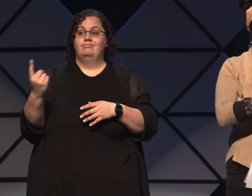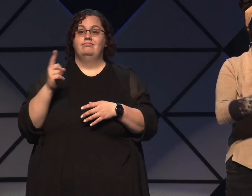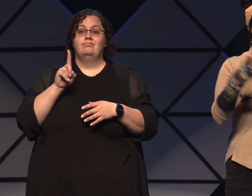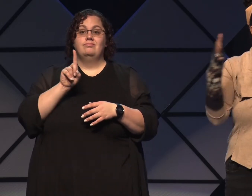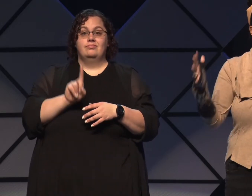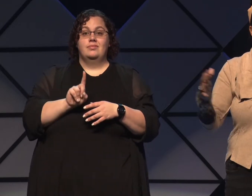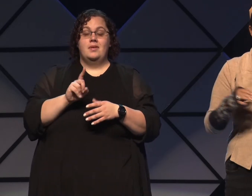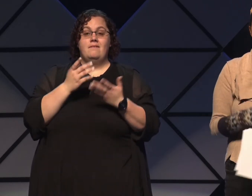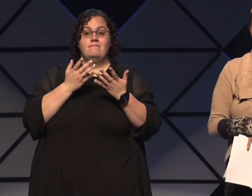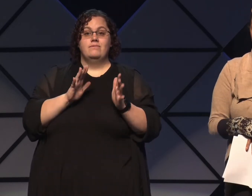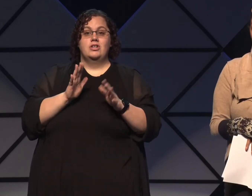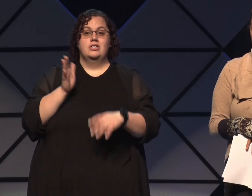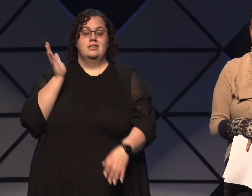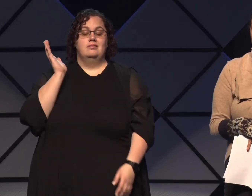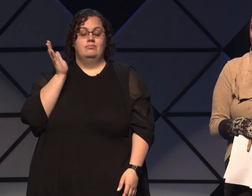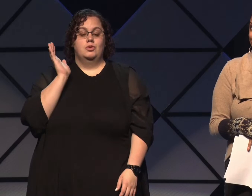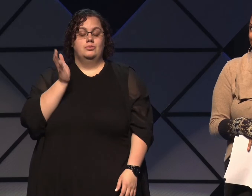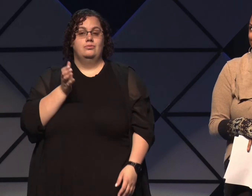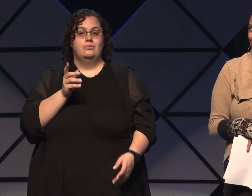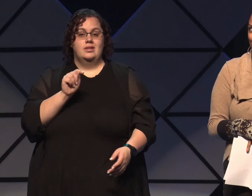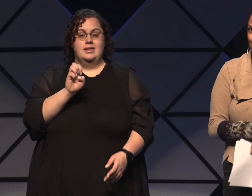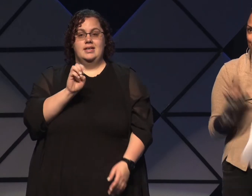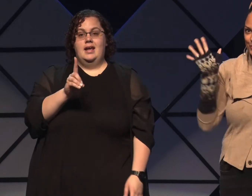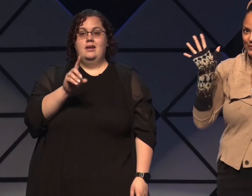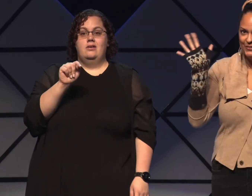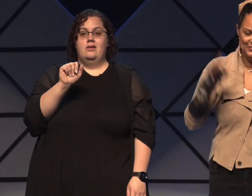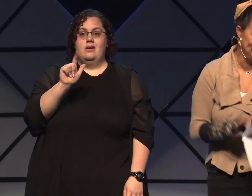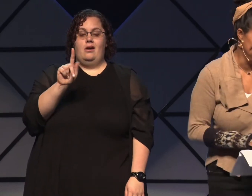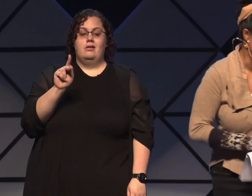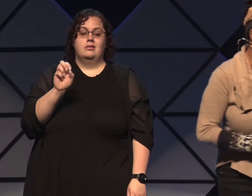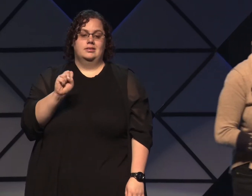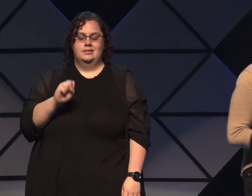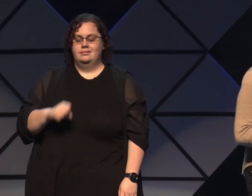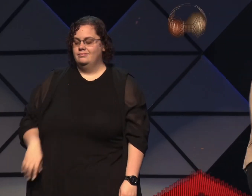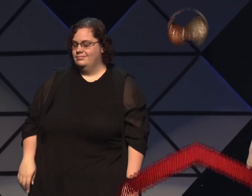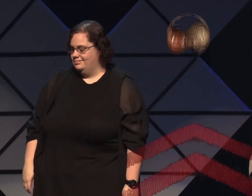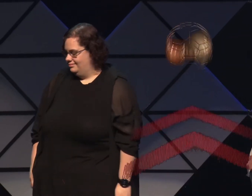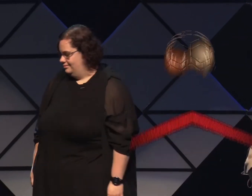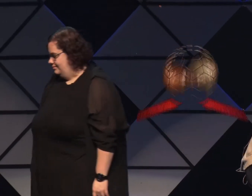on up and finish the final installment of TED Talks. Woo-hoo!